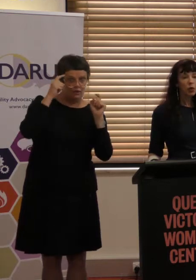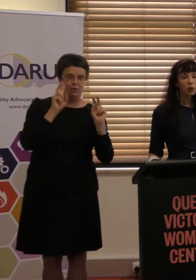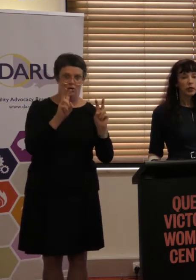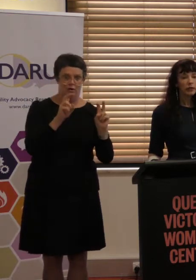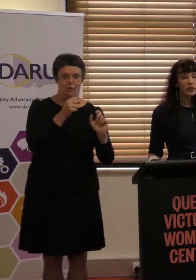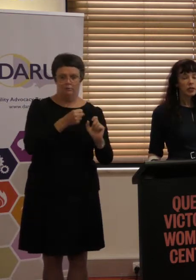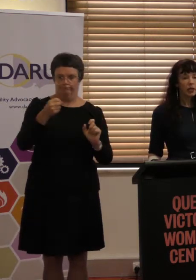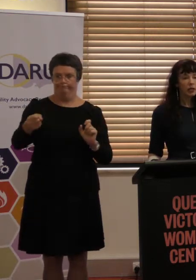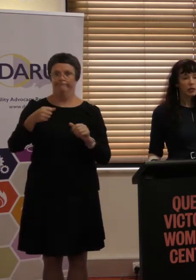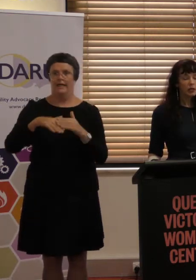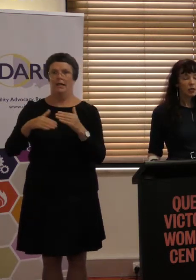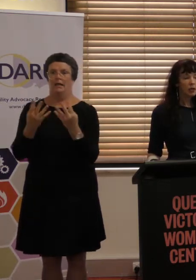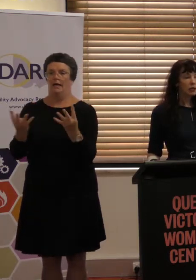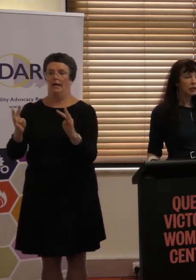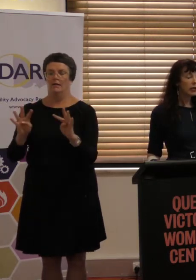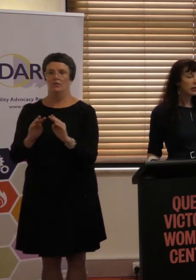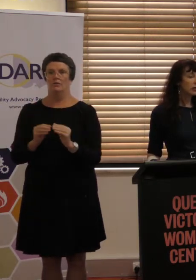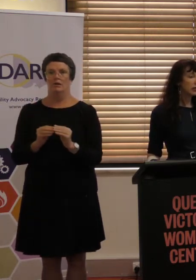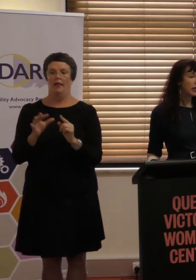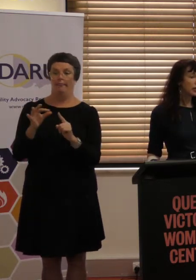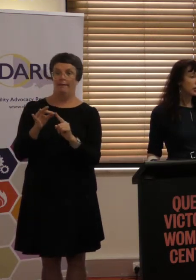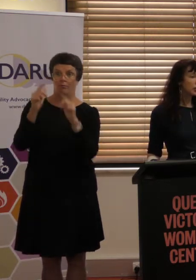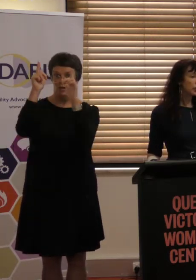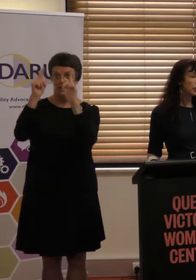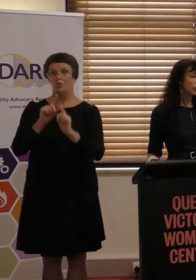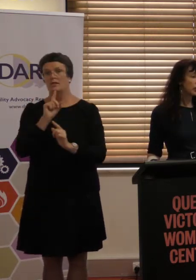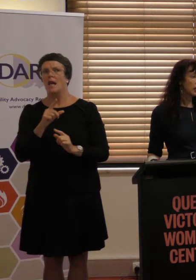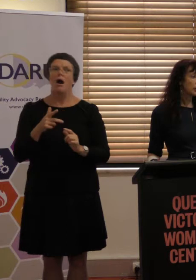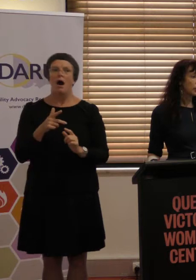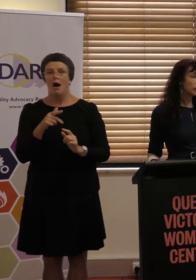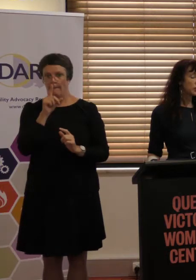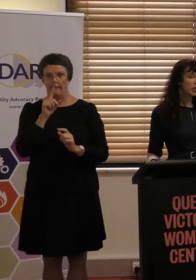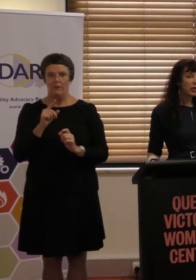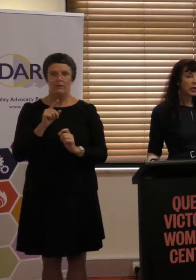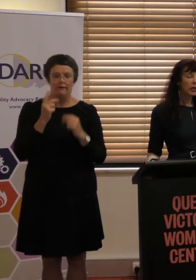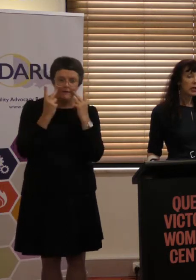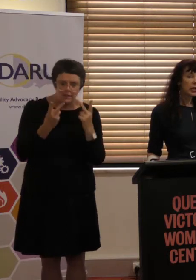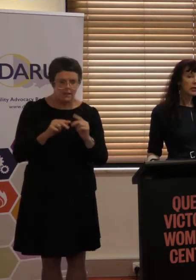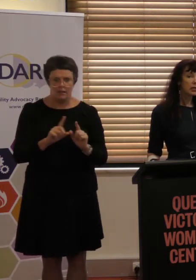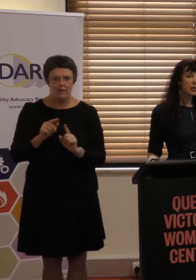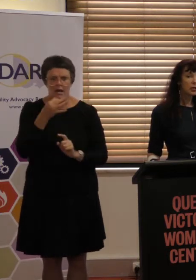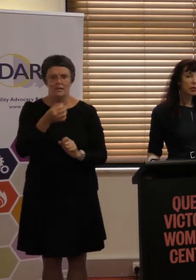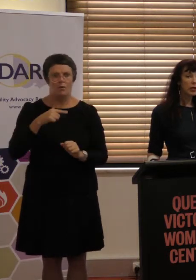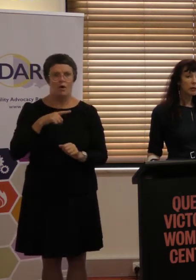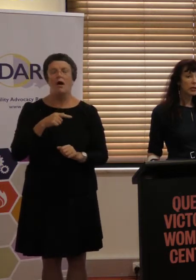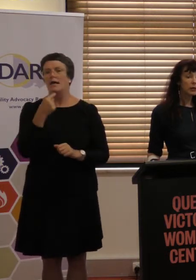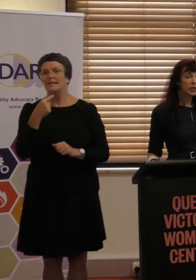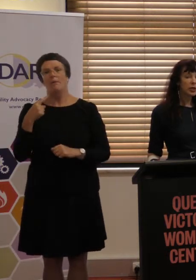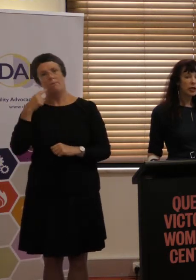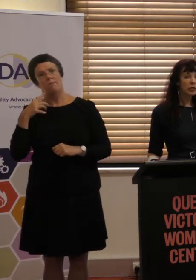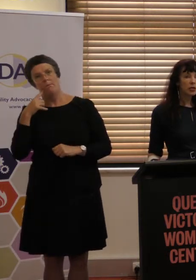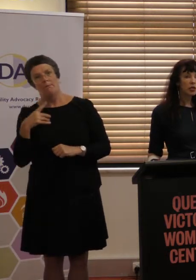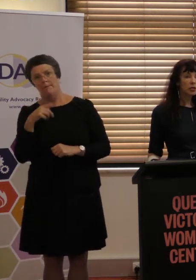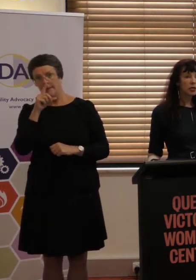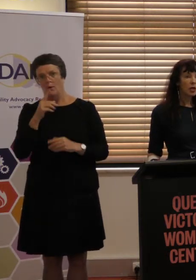principal told the investigators that the cages were in the classrooms in case kids with epilepsy